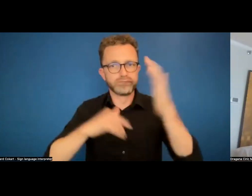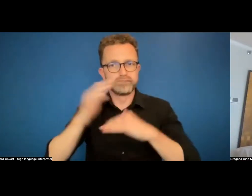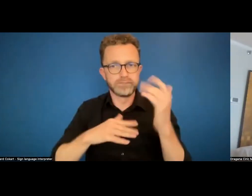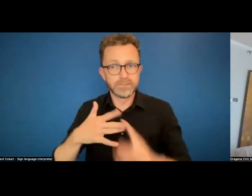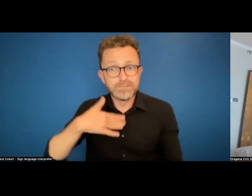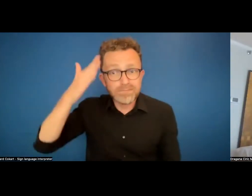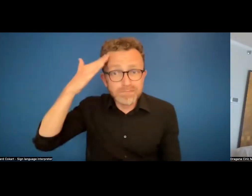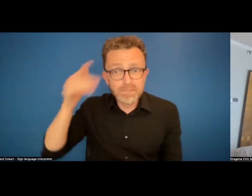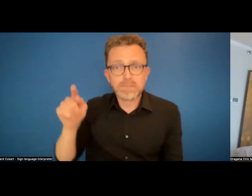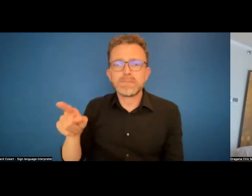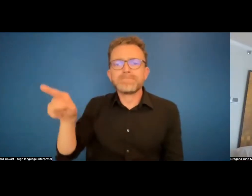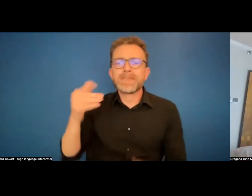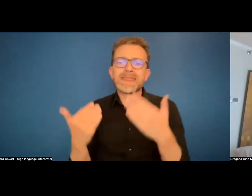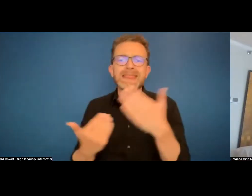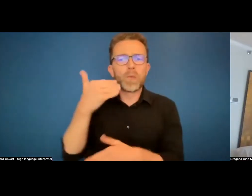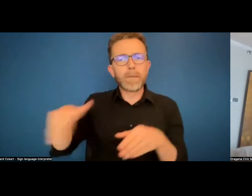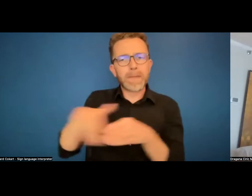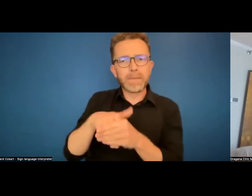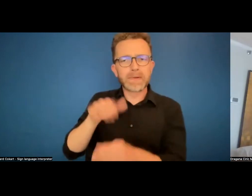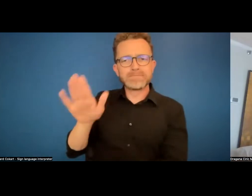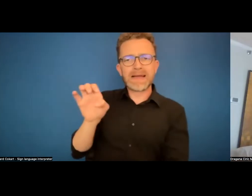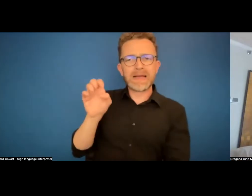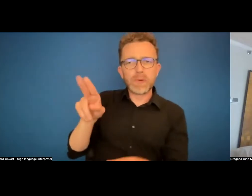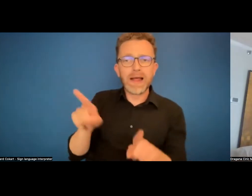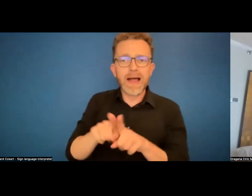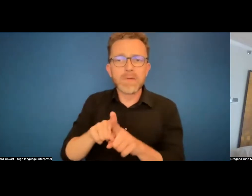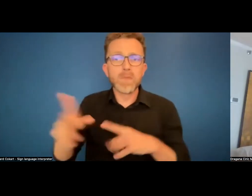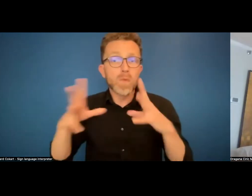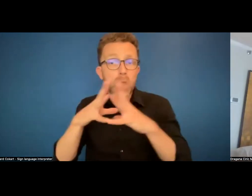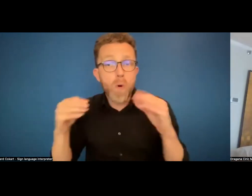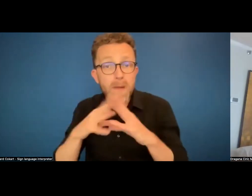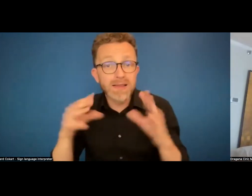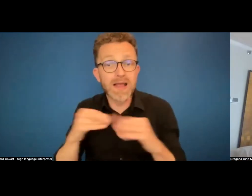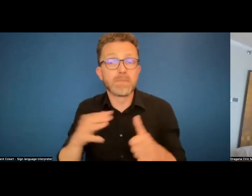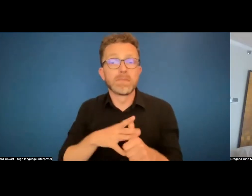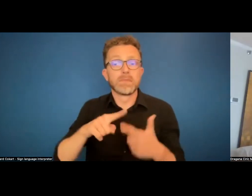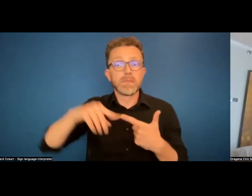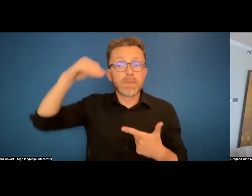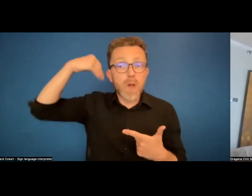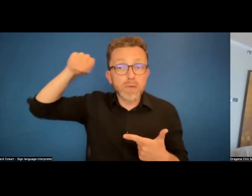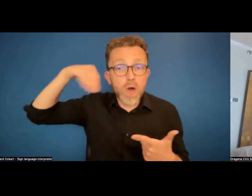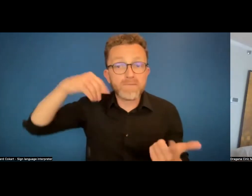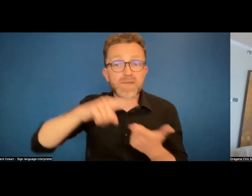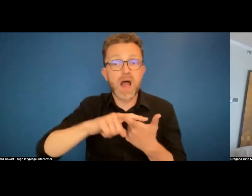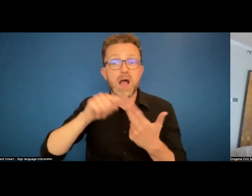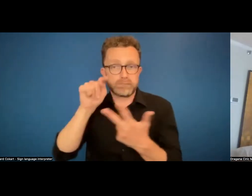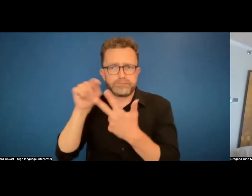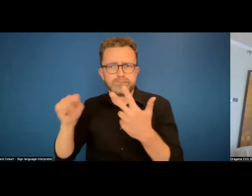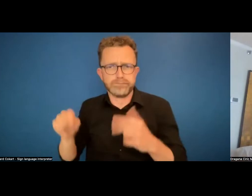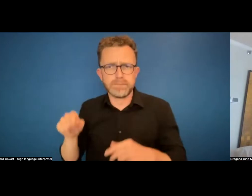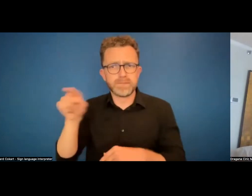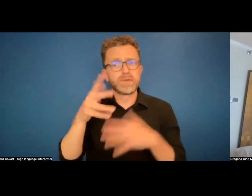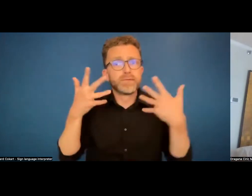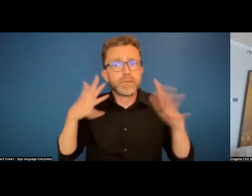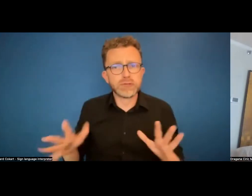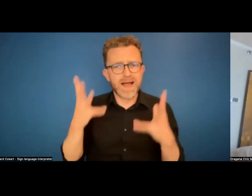Ukraine, that system has become really overstretched and they can hardly meet the needs both